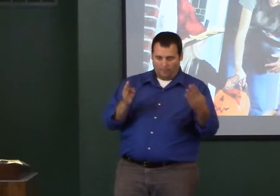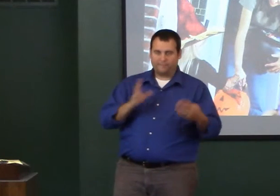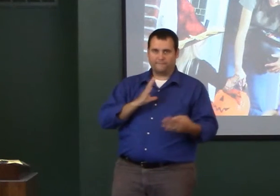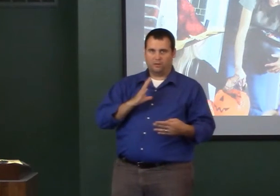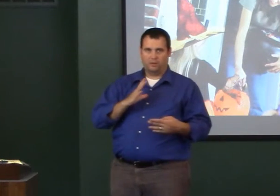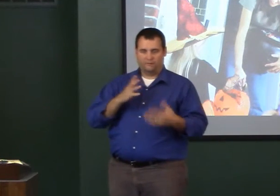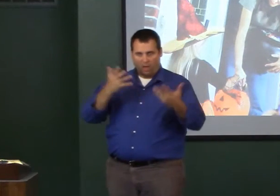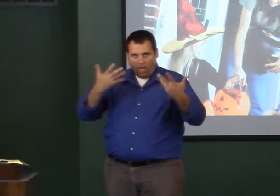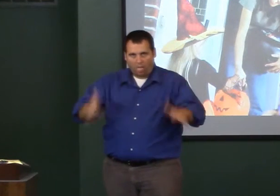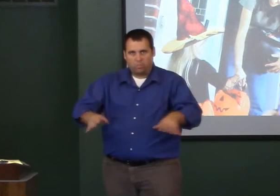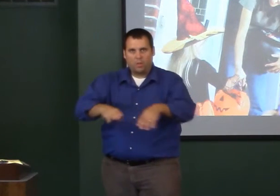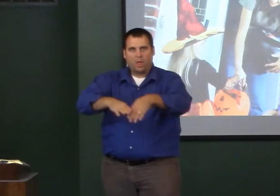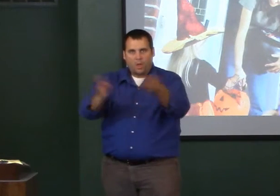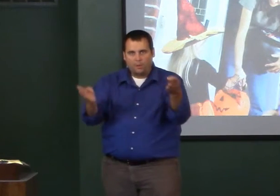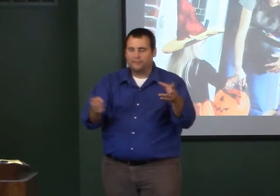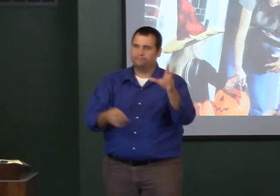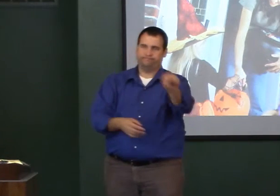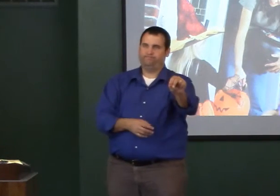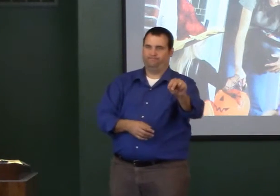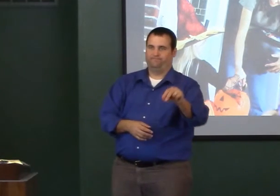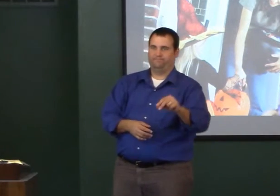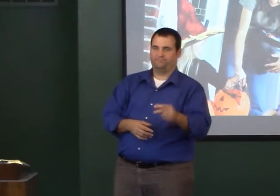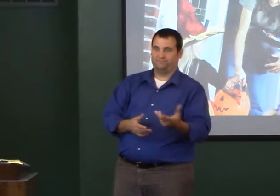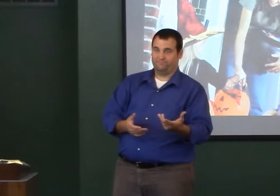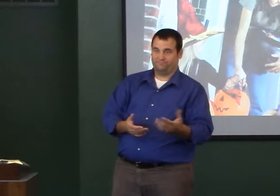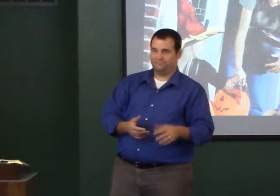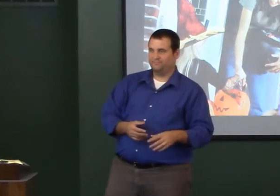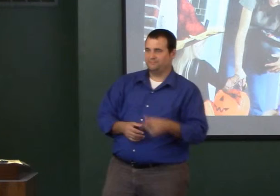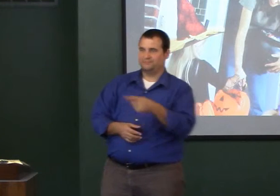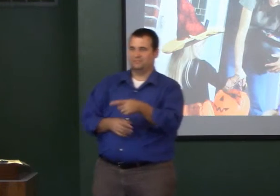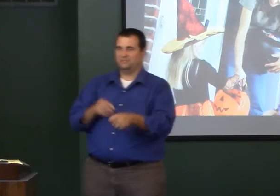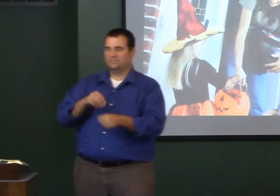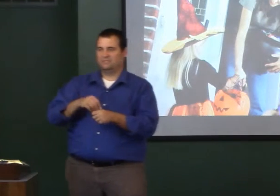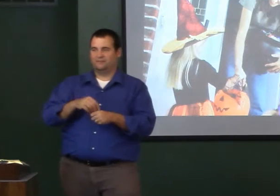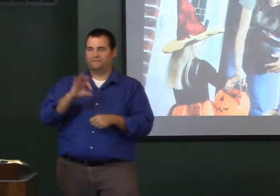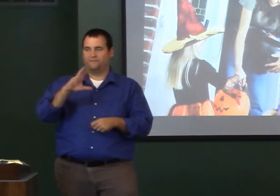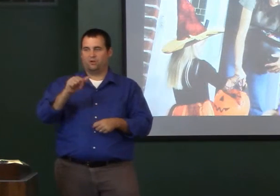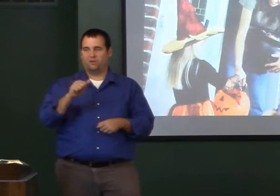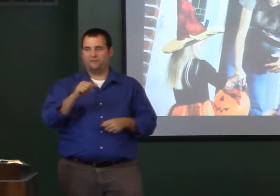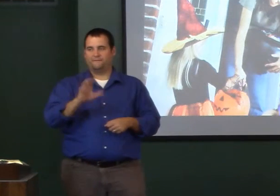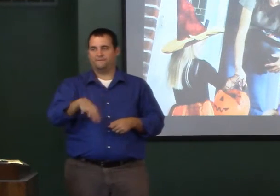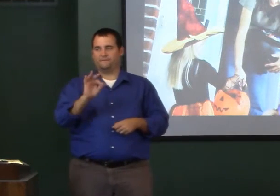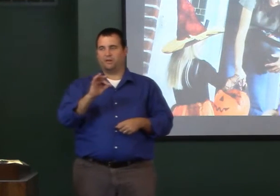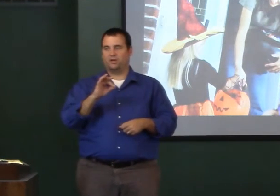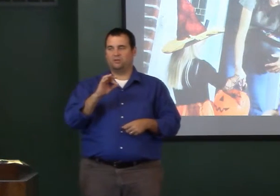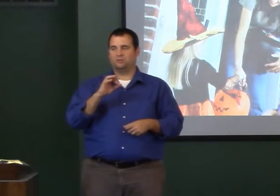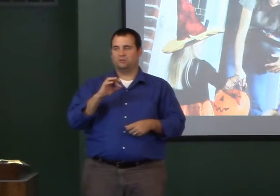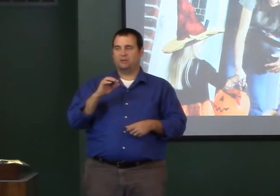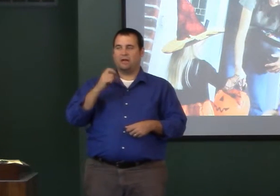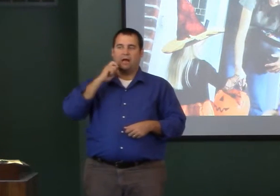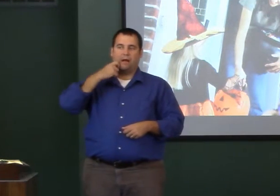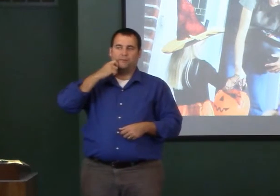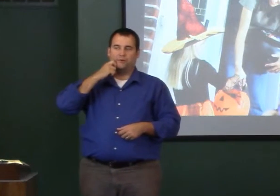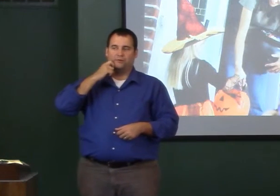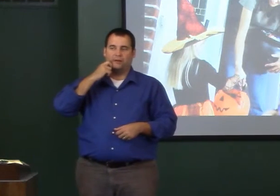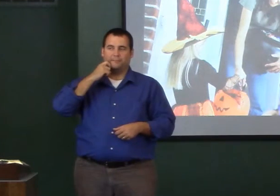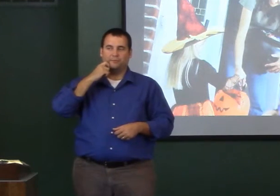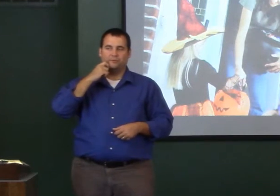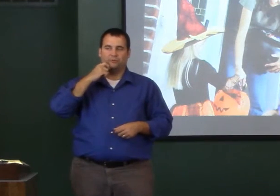So the candy is not open, that's fine, but when the candy is the apple, the